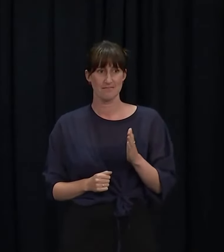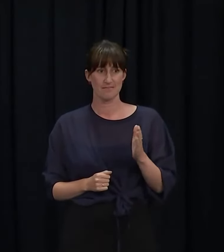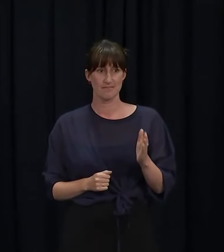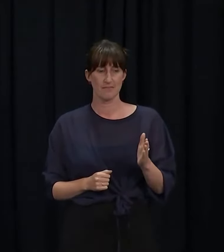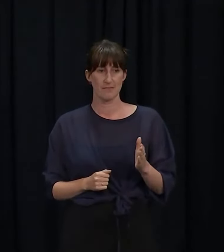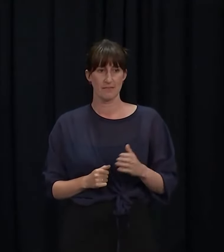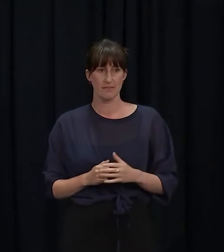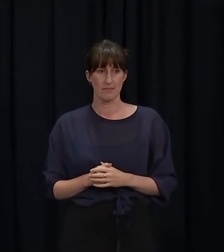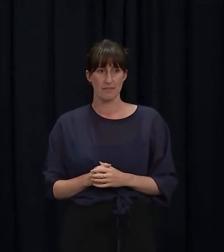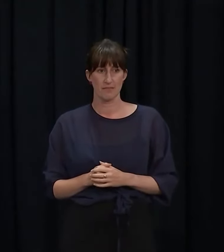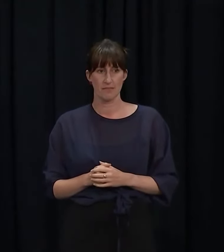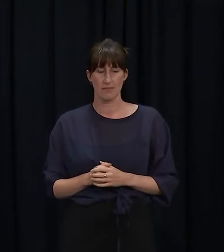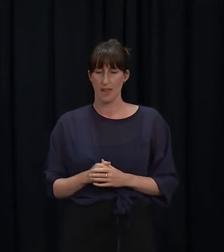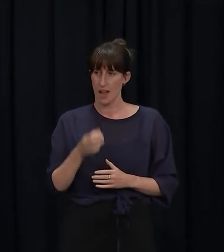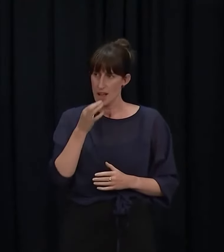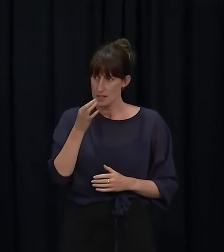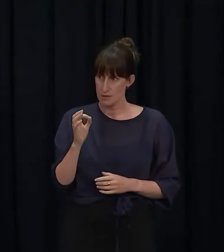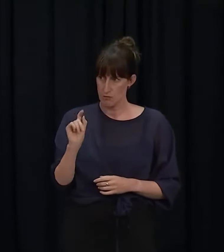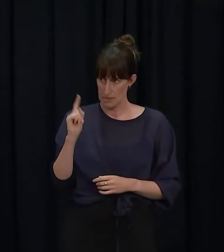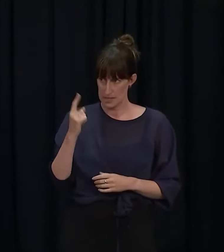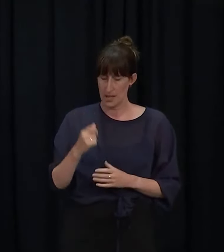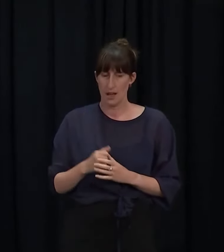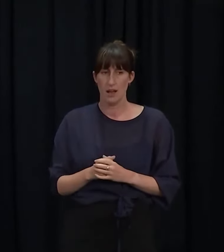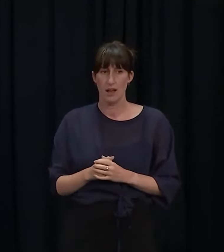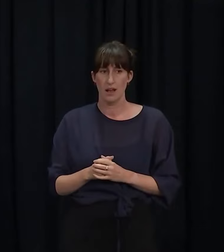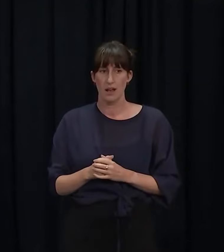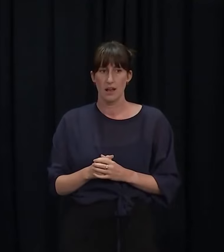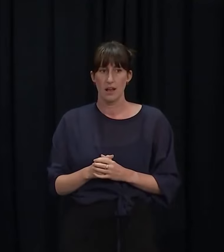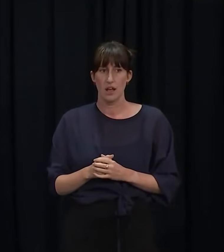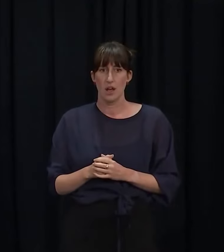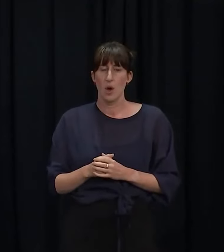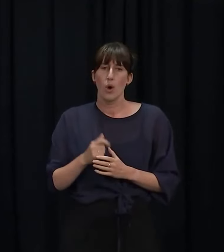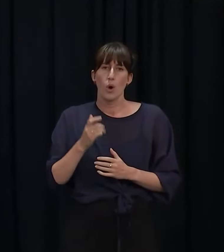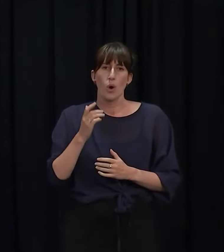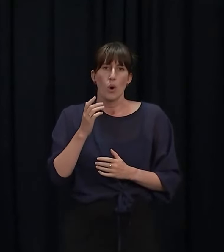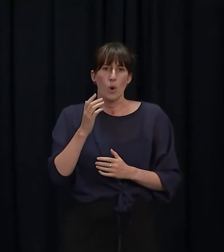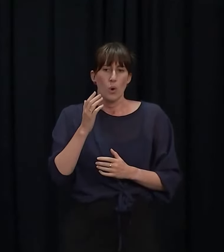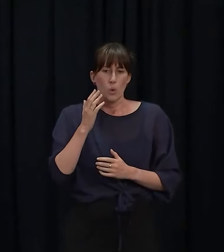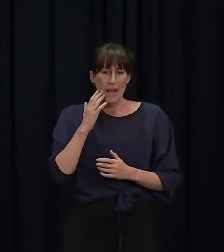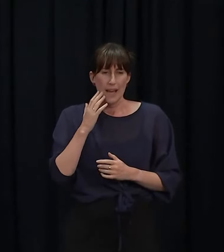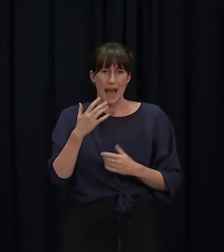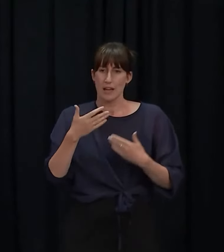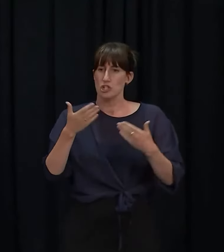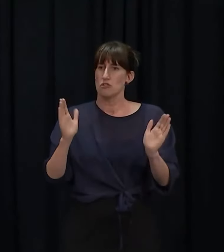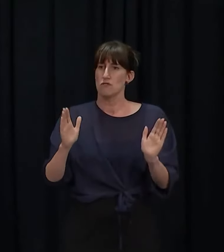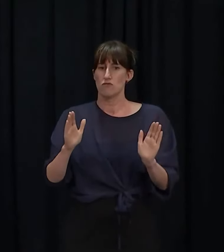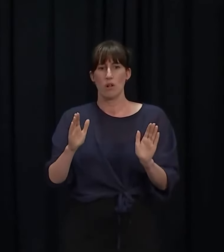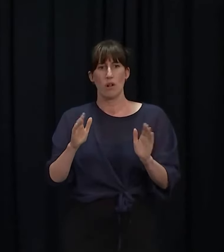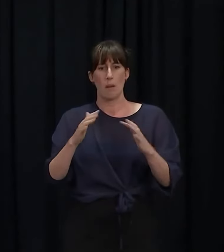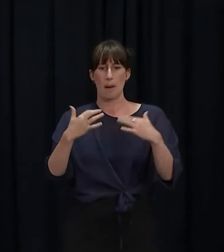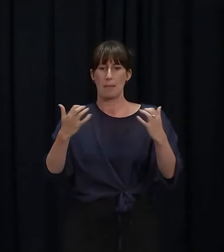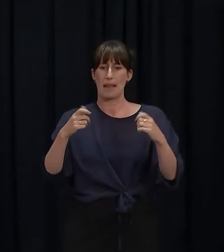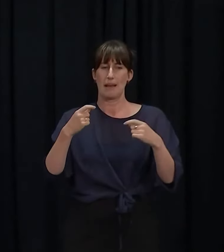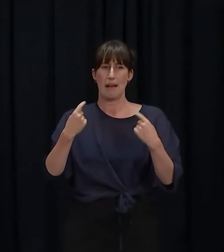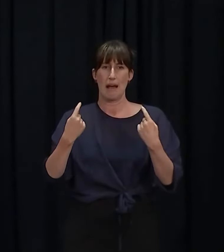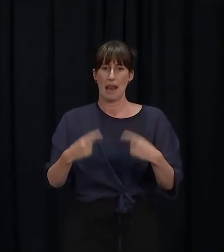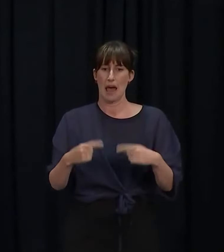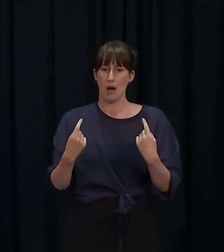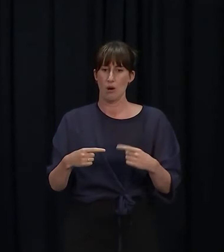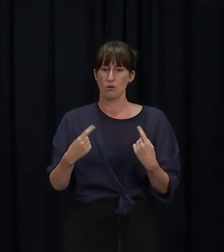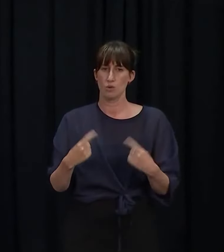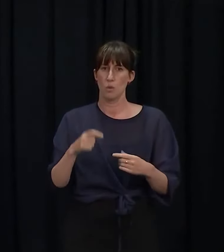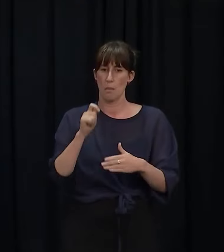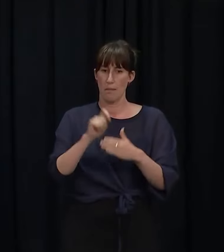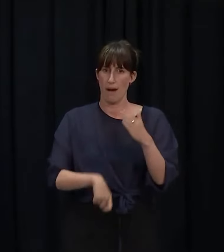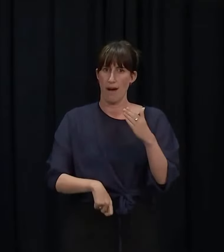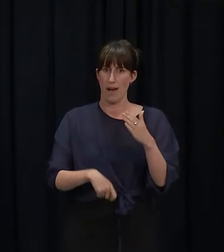Minister, when can general members of the public expect to be able to go to a pharmacy or a supermarket, buy some rapid antigen